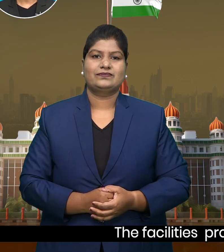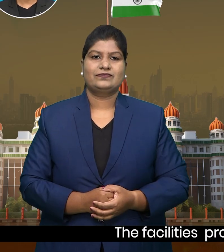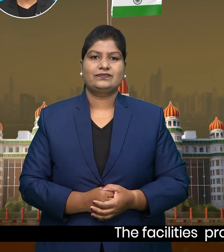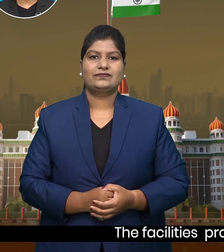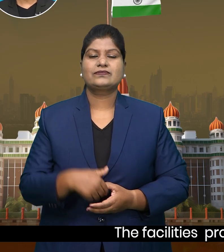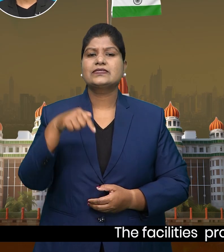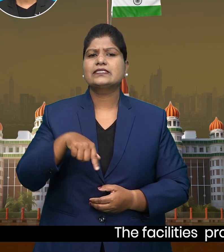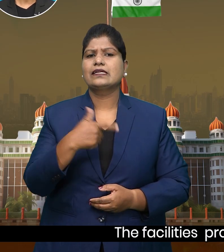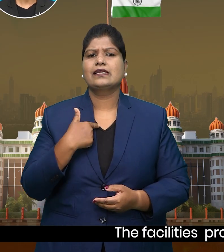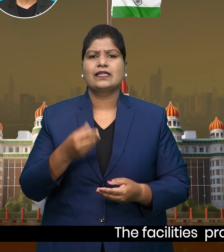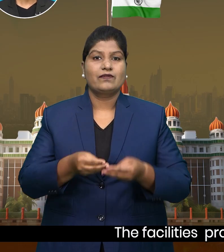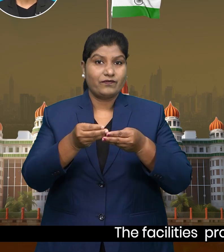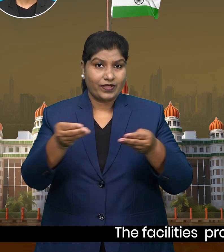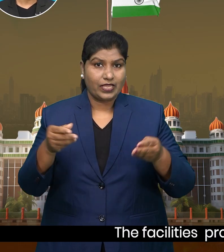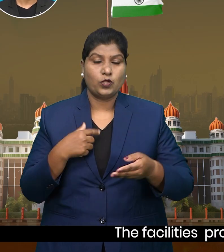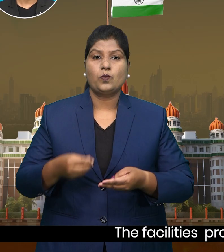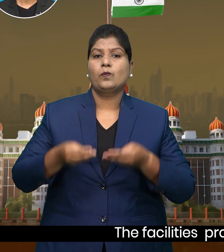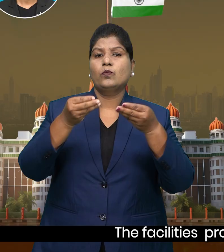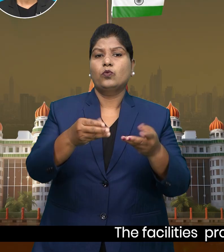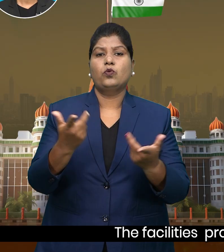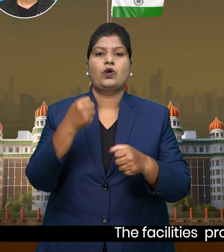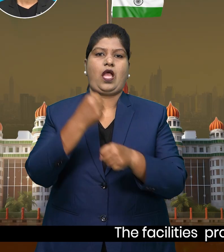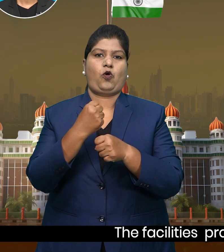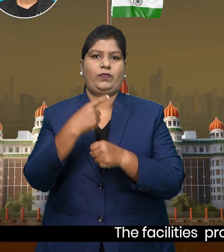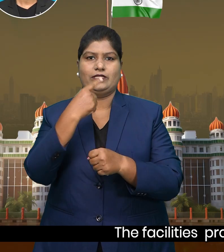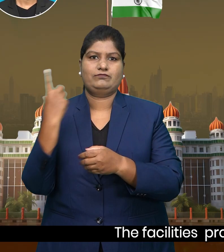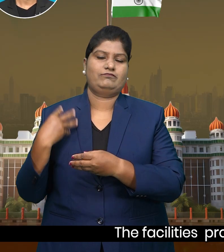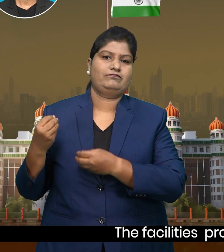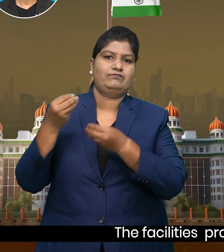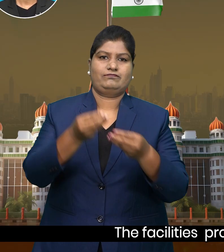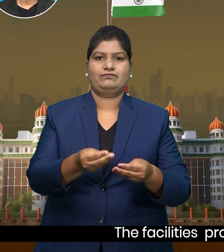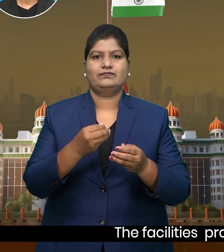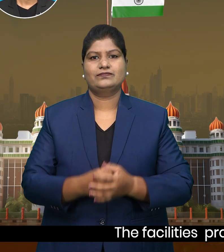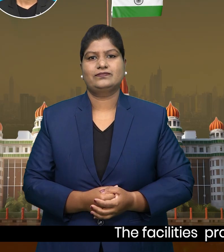The facilities provided by the government.